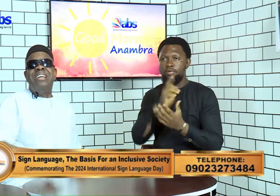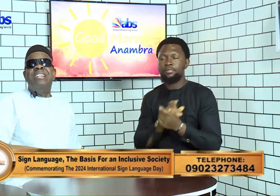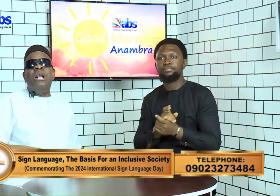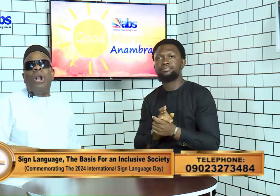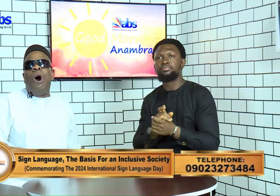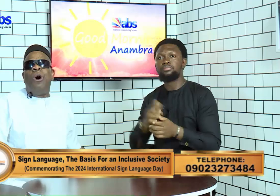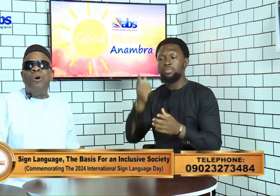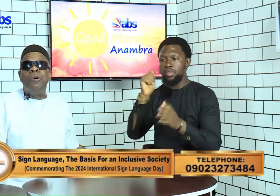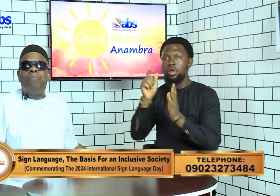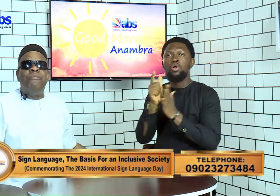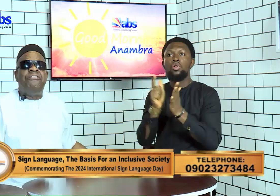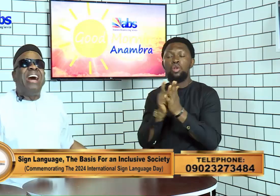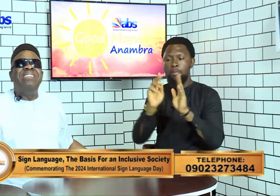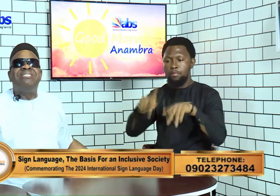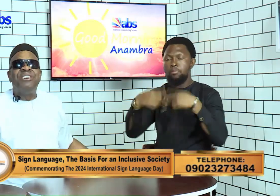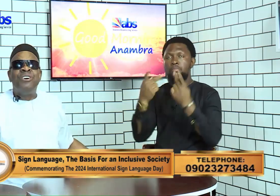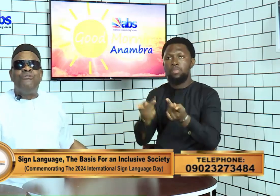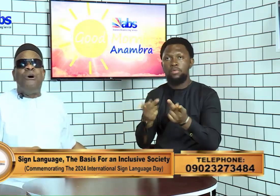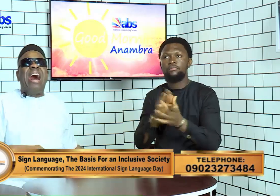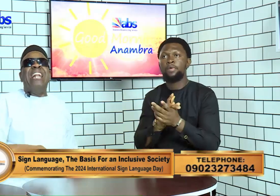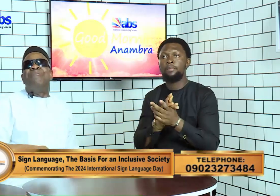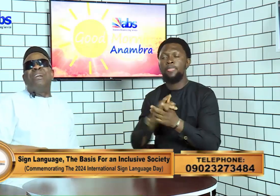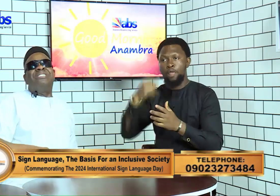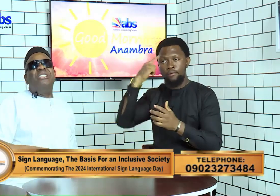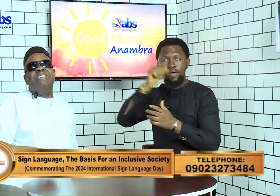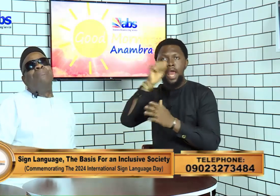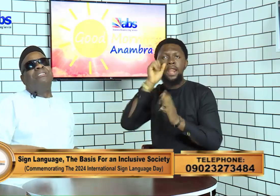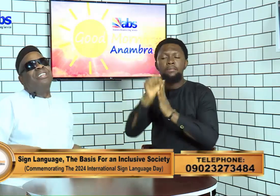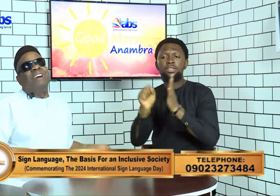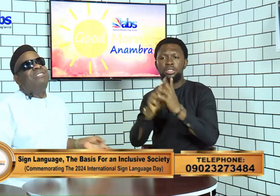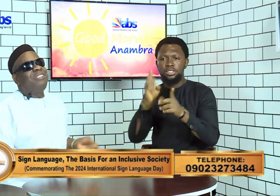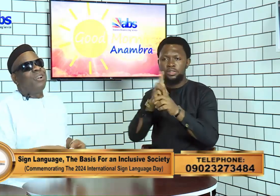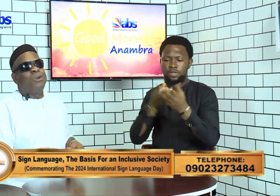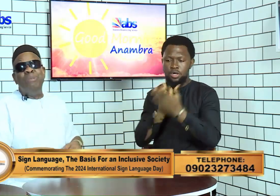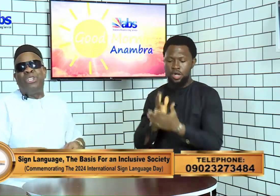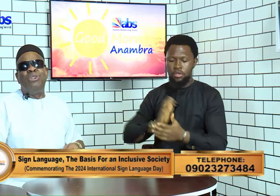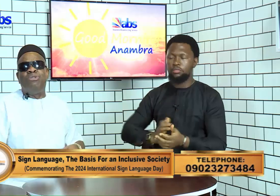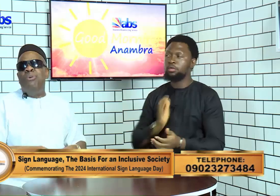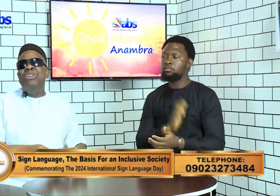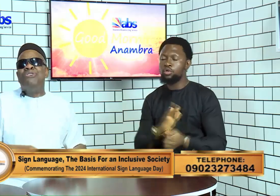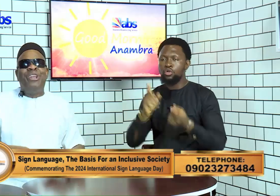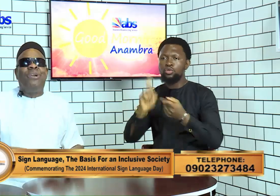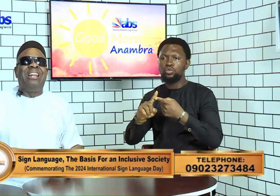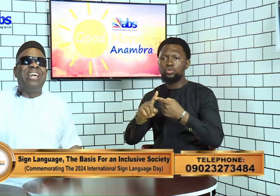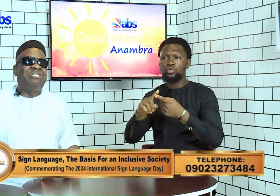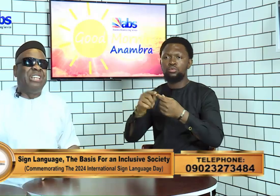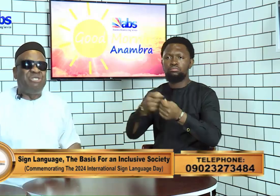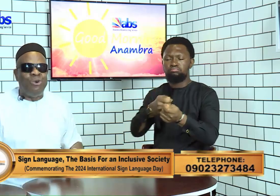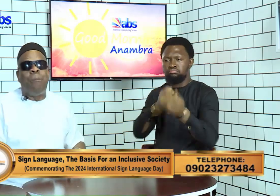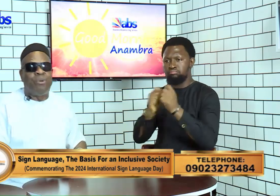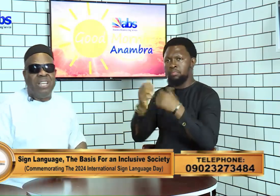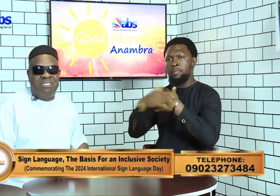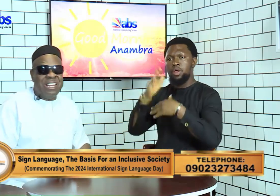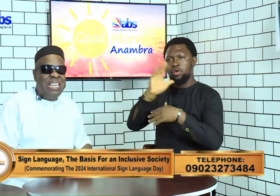the law provides for Anambra State Disability Rights Commission to withdraw your license